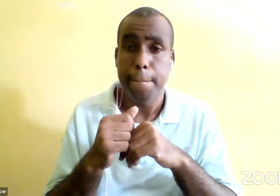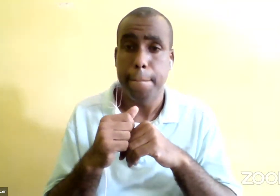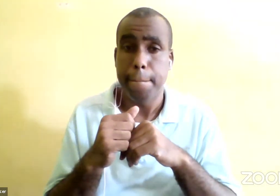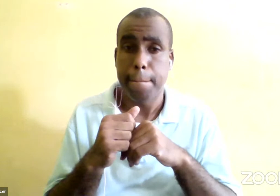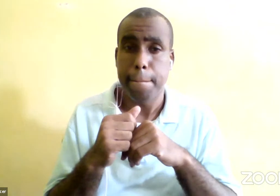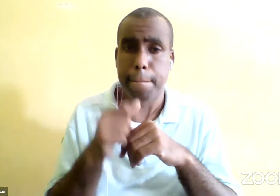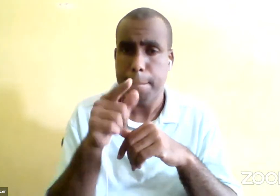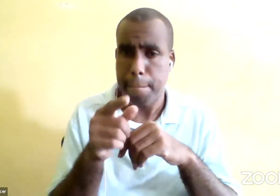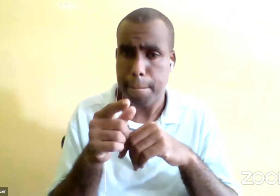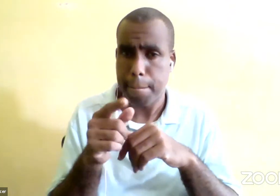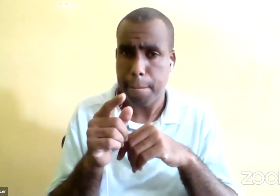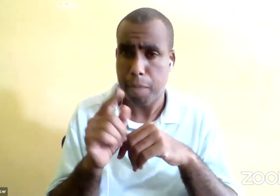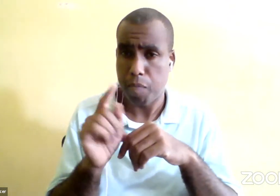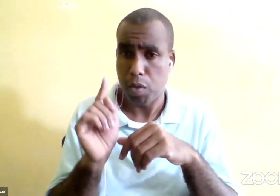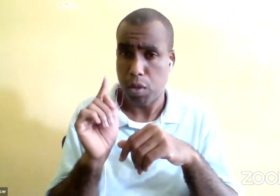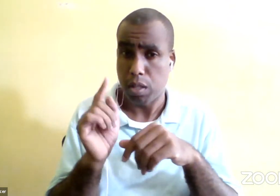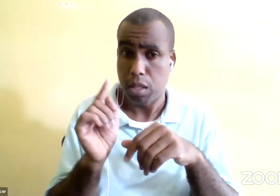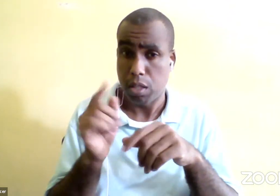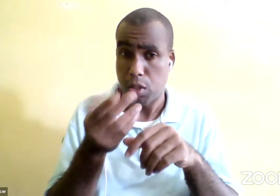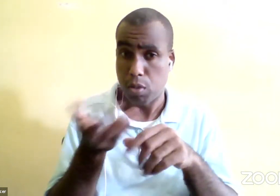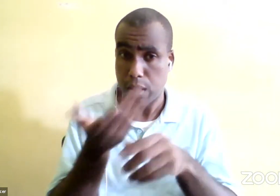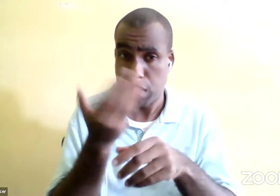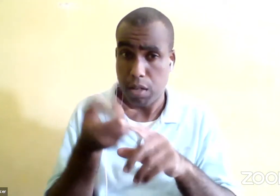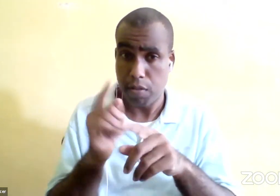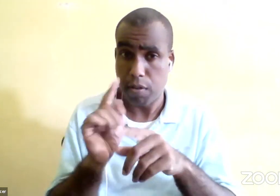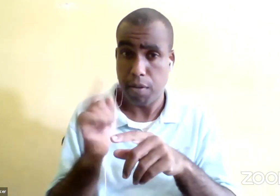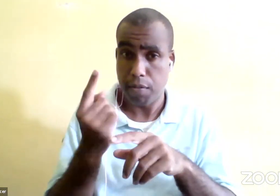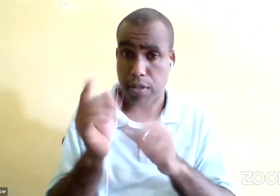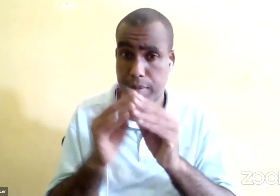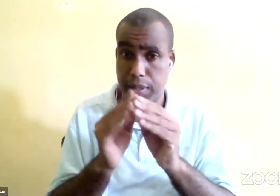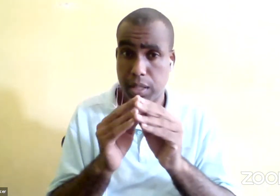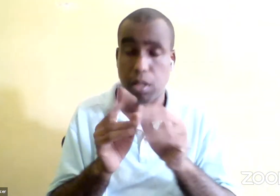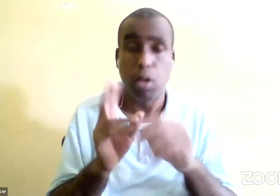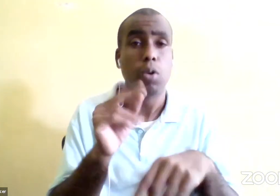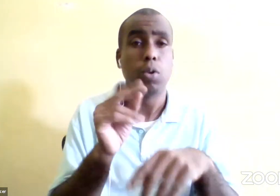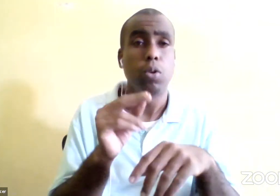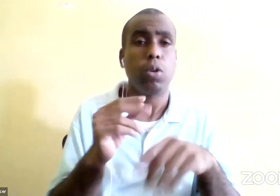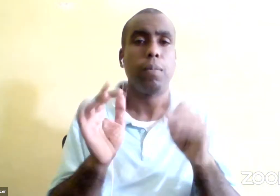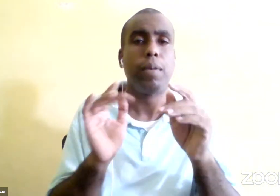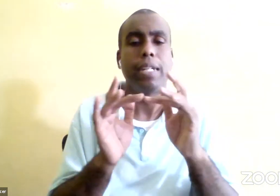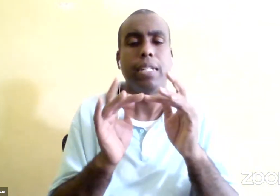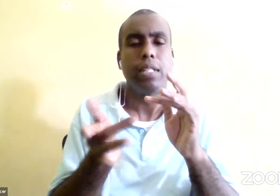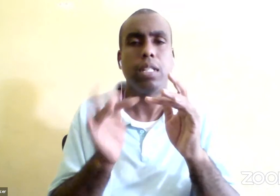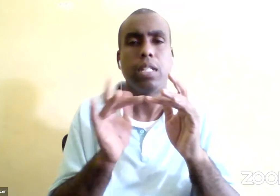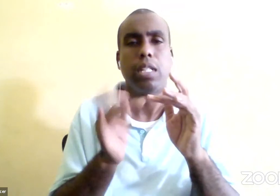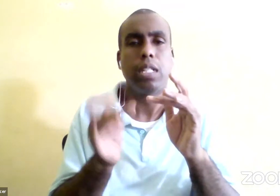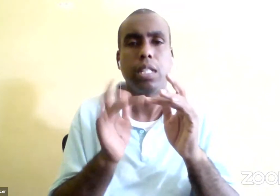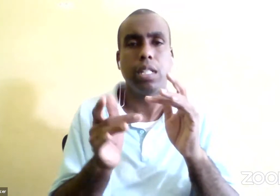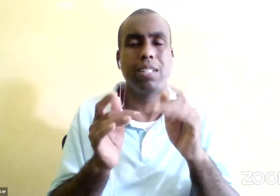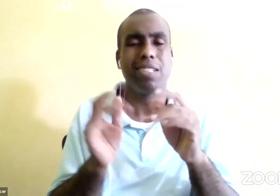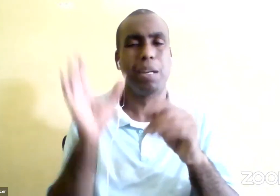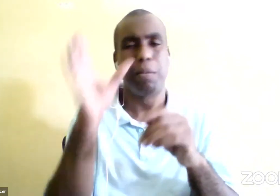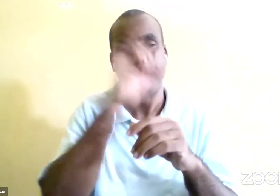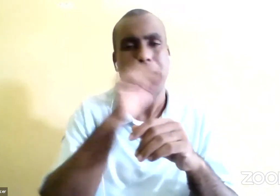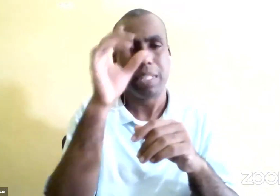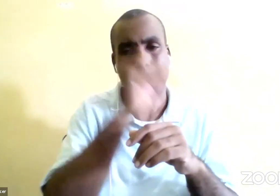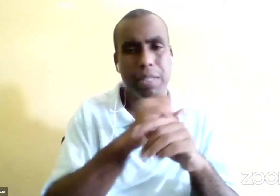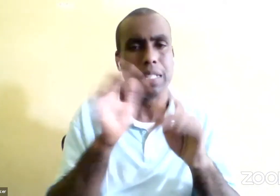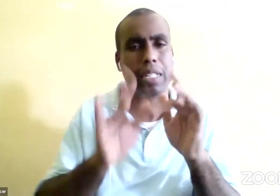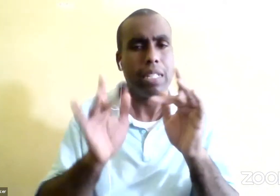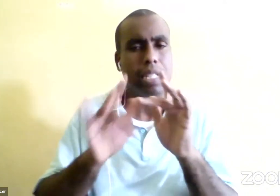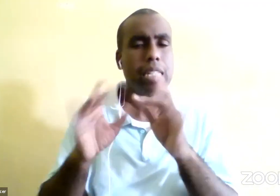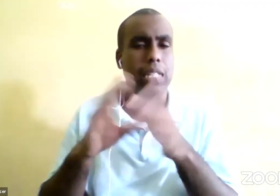Were you here from the scratch? No, miss, my internet kept going in and out, so I didn't catch everything. Oh, I